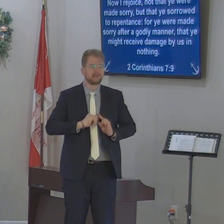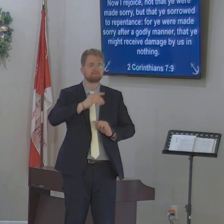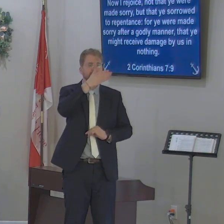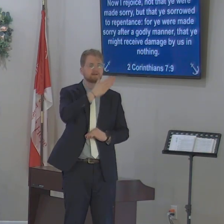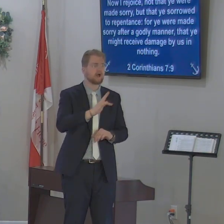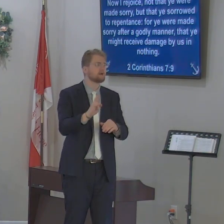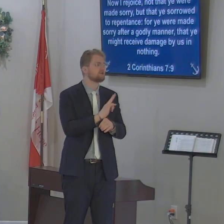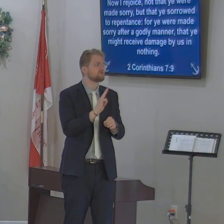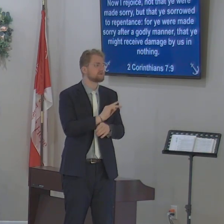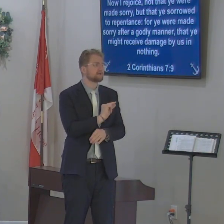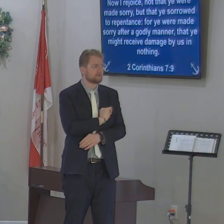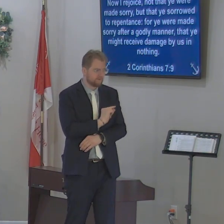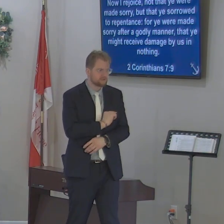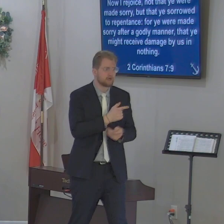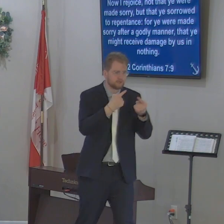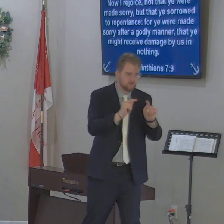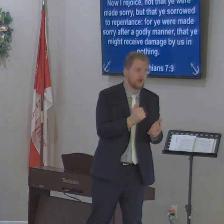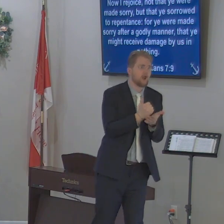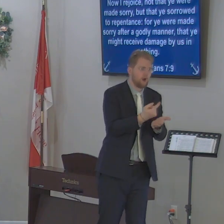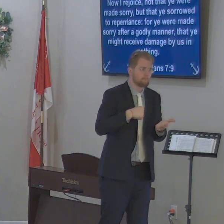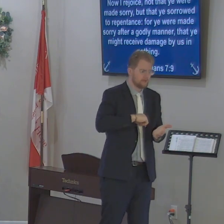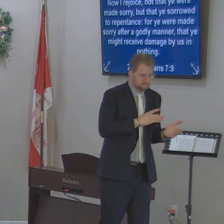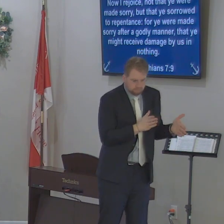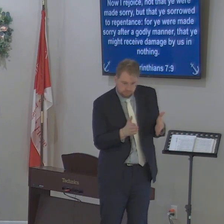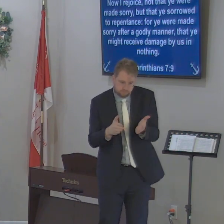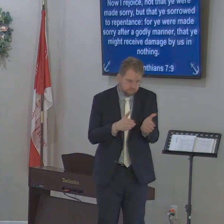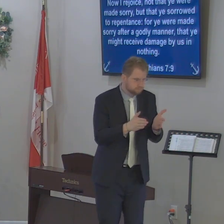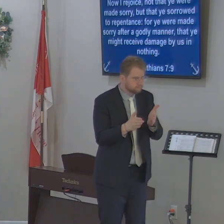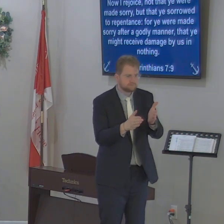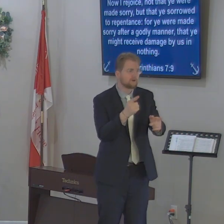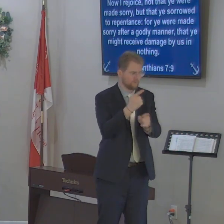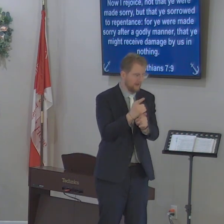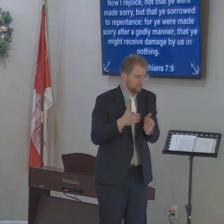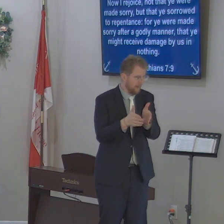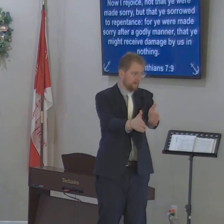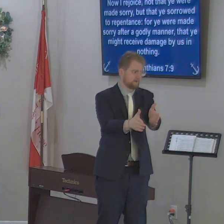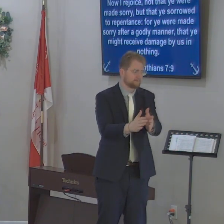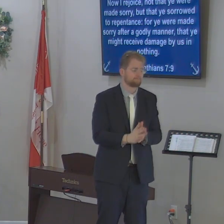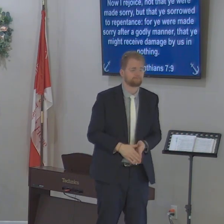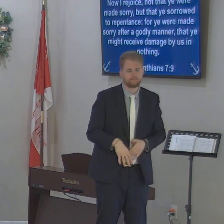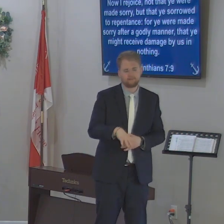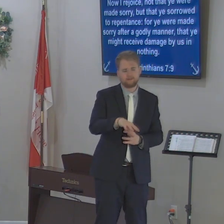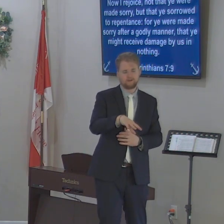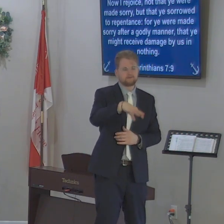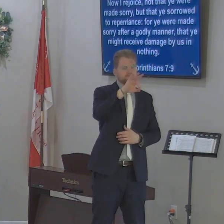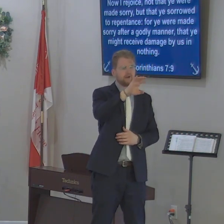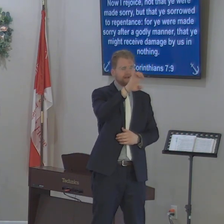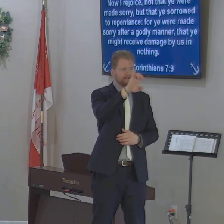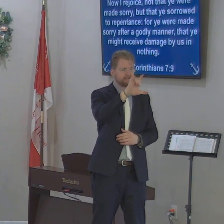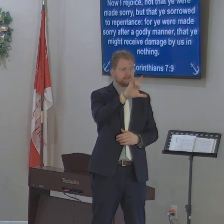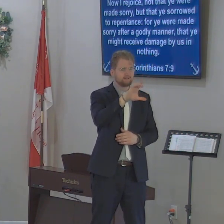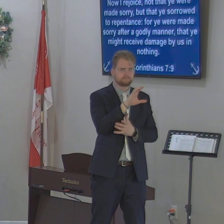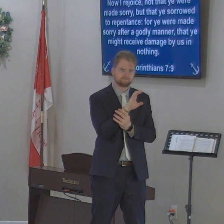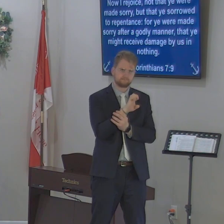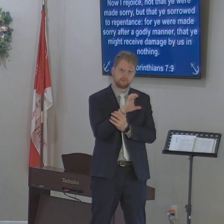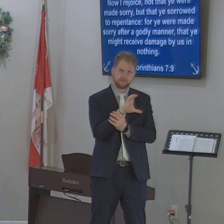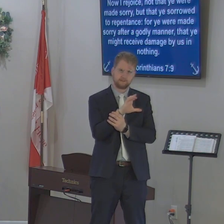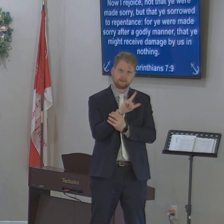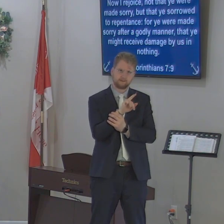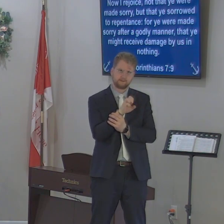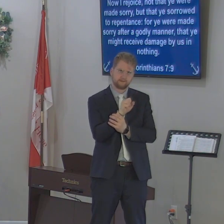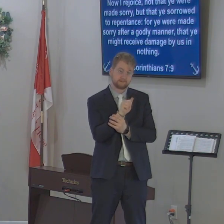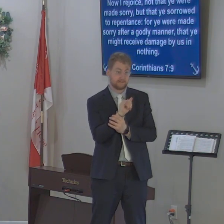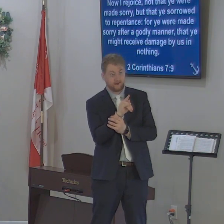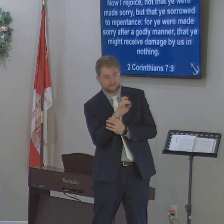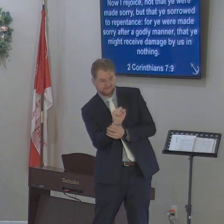with me. Ecclesiastes chapter 12. Ecclesiastes chapter 12. And I'm not trying to be mean this morning. I'm